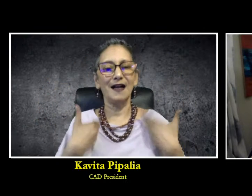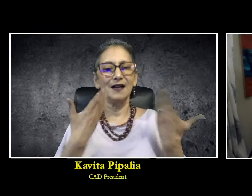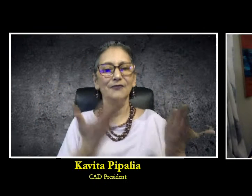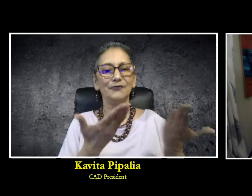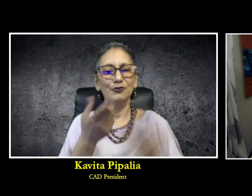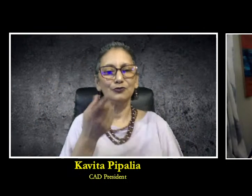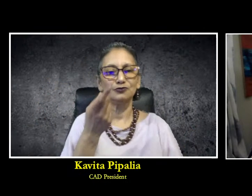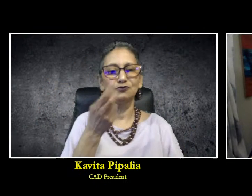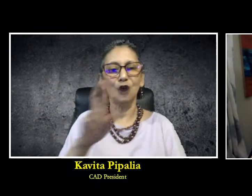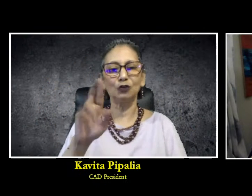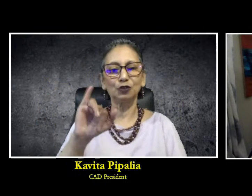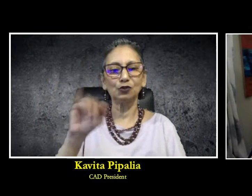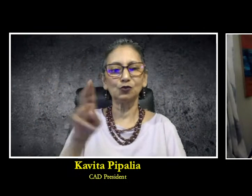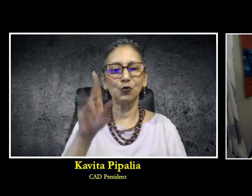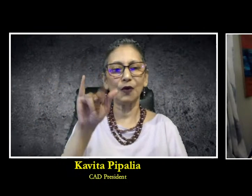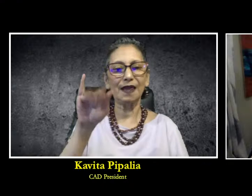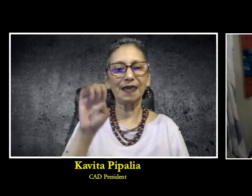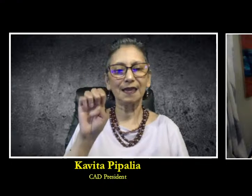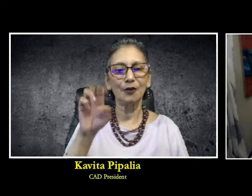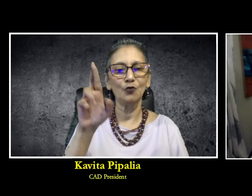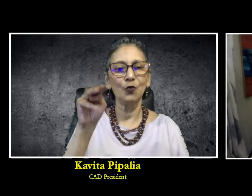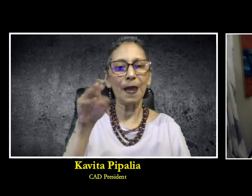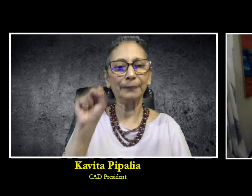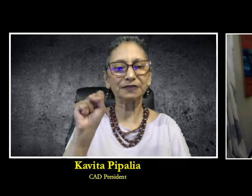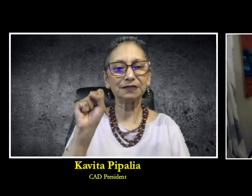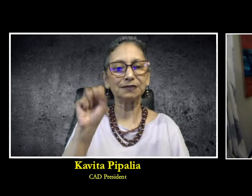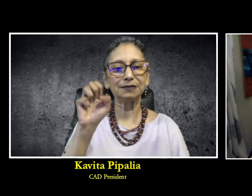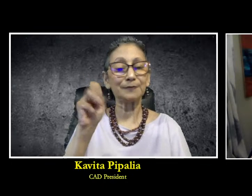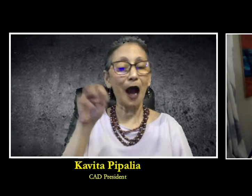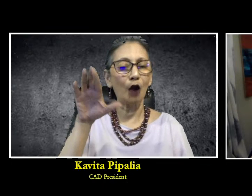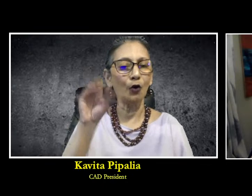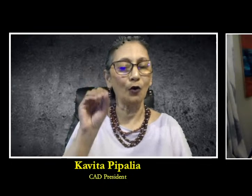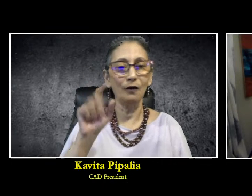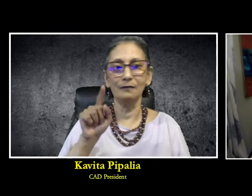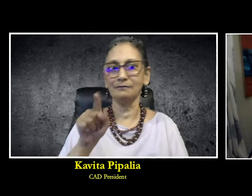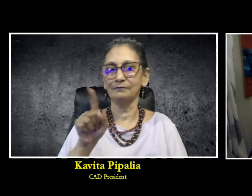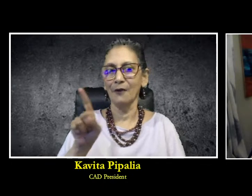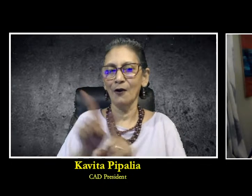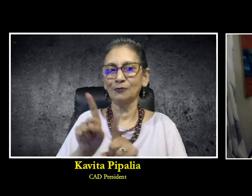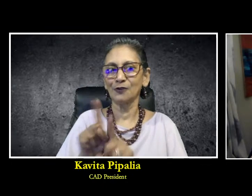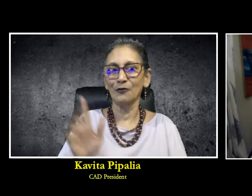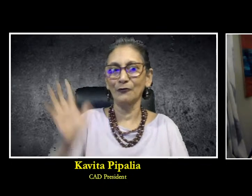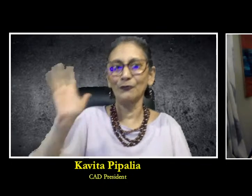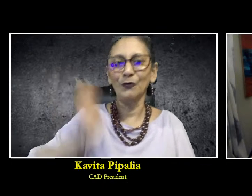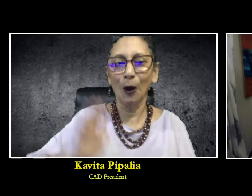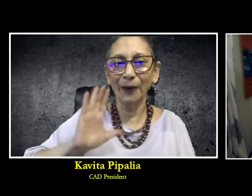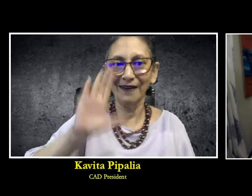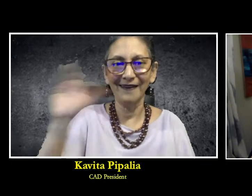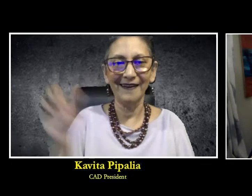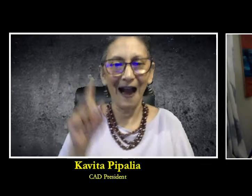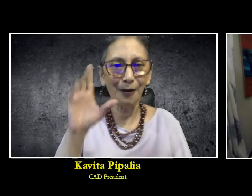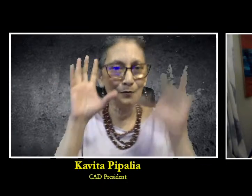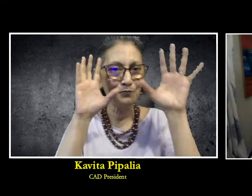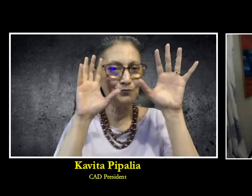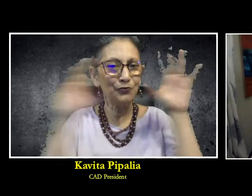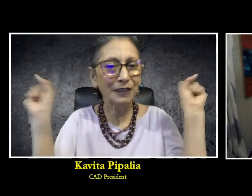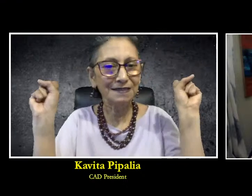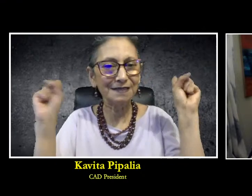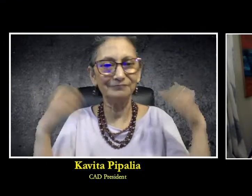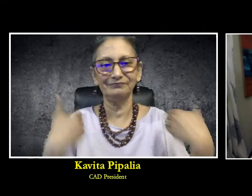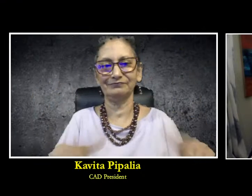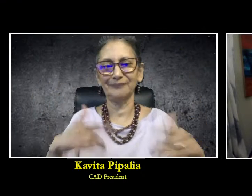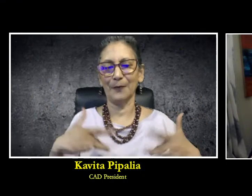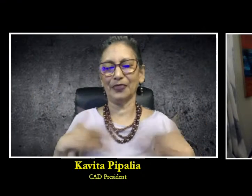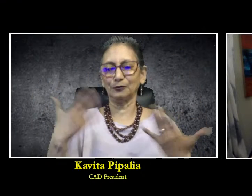the CAD president and absolutely thrilled to have Dr. Julie Rems-Smario here with us